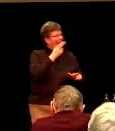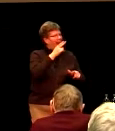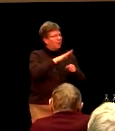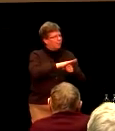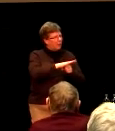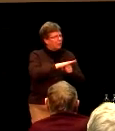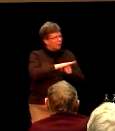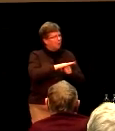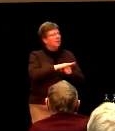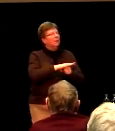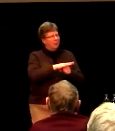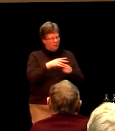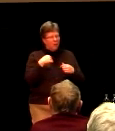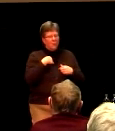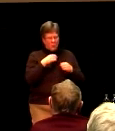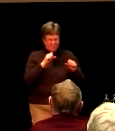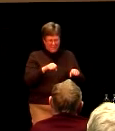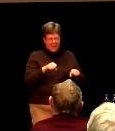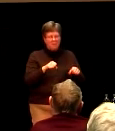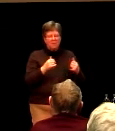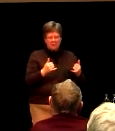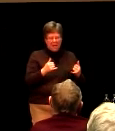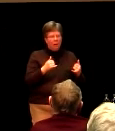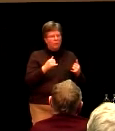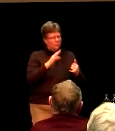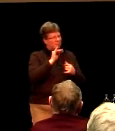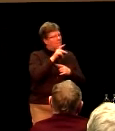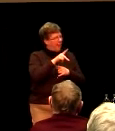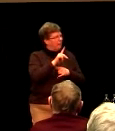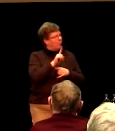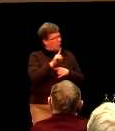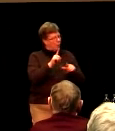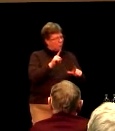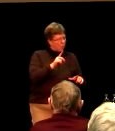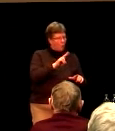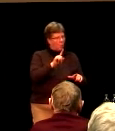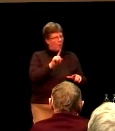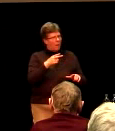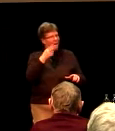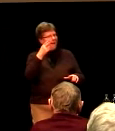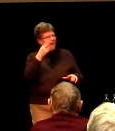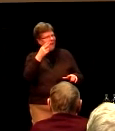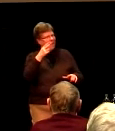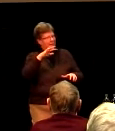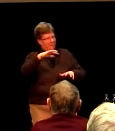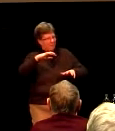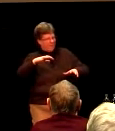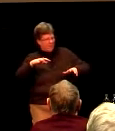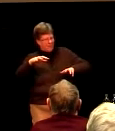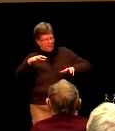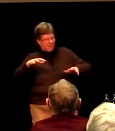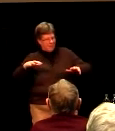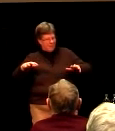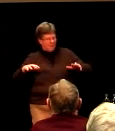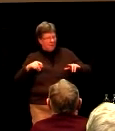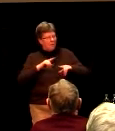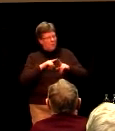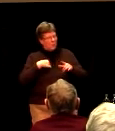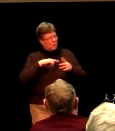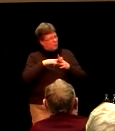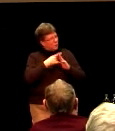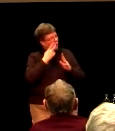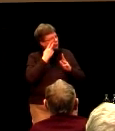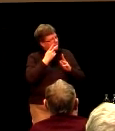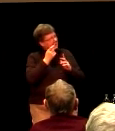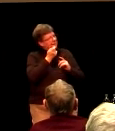on, we've been able to map where the pressure systems are globally, and we can kind of predict where they are seasonally. But we're starting to see that very small,